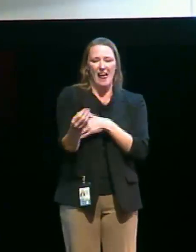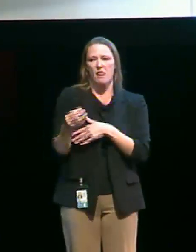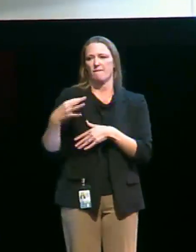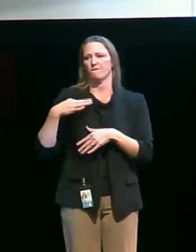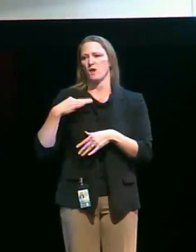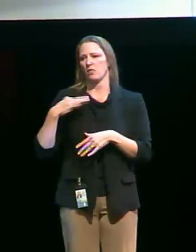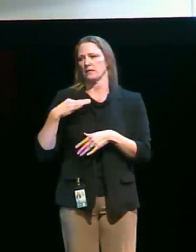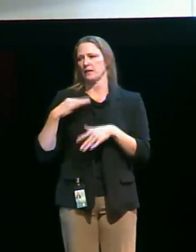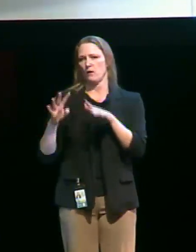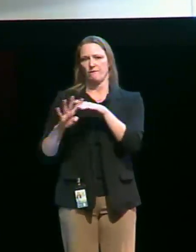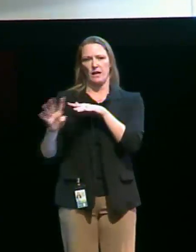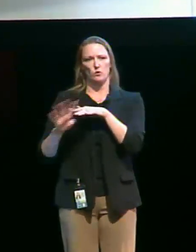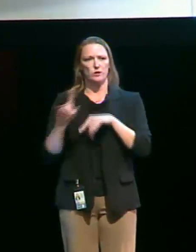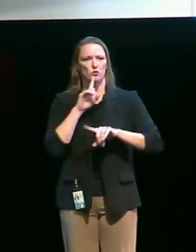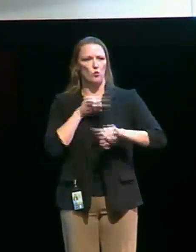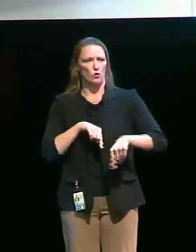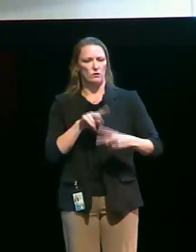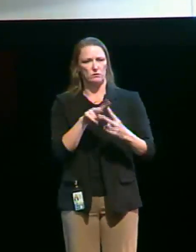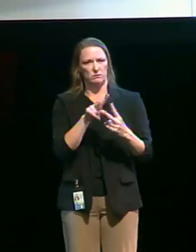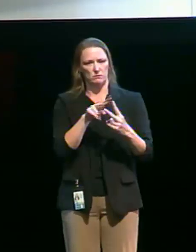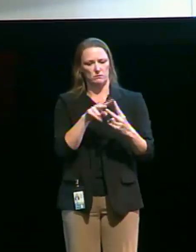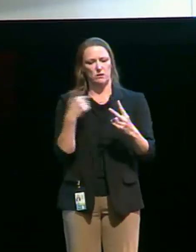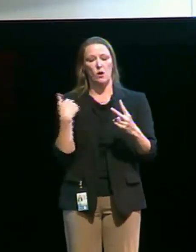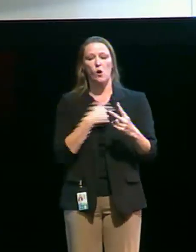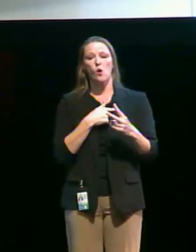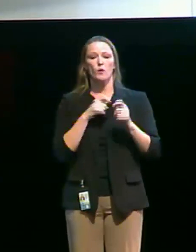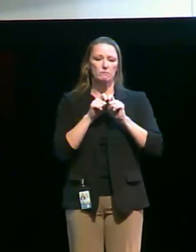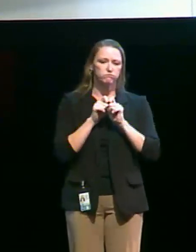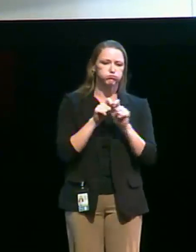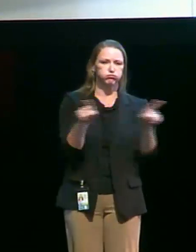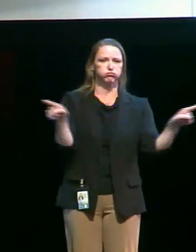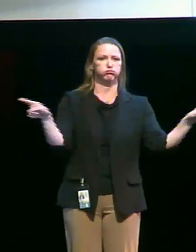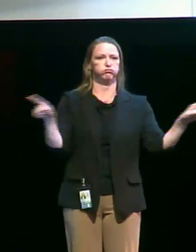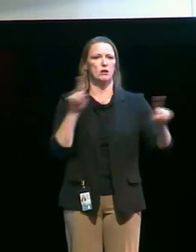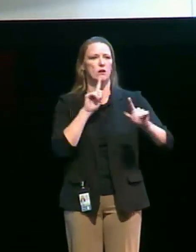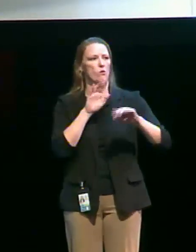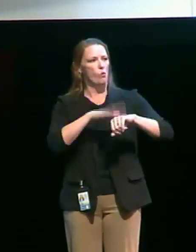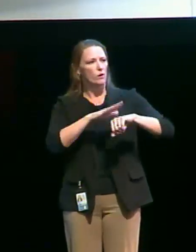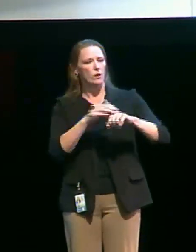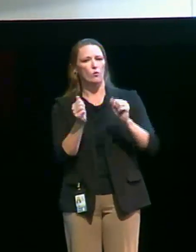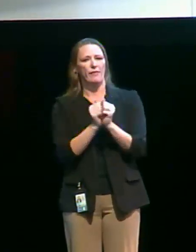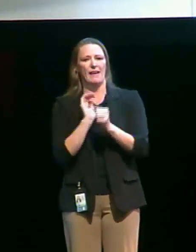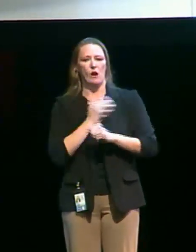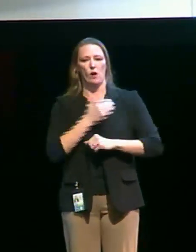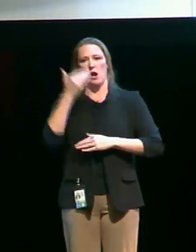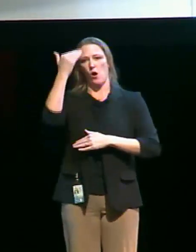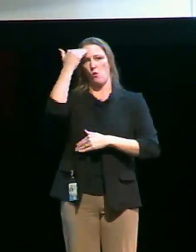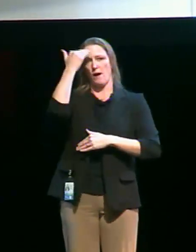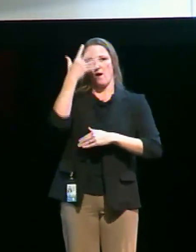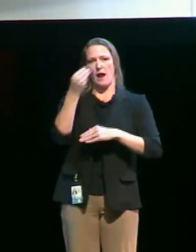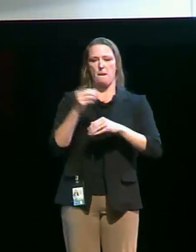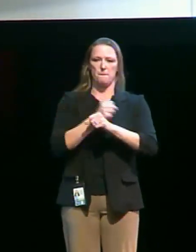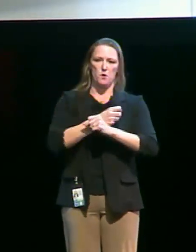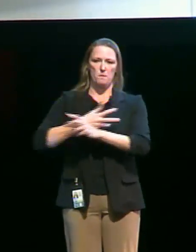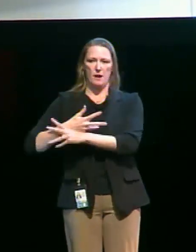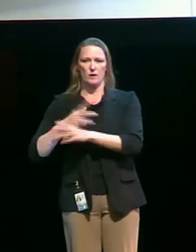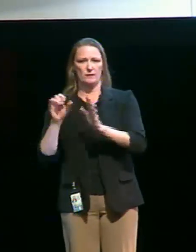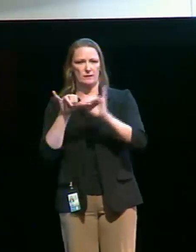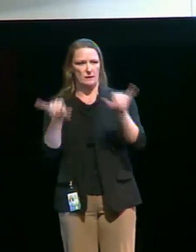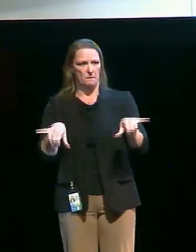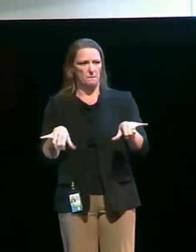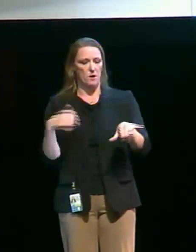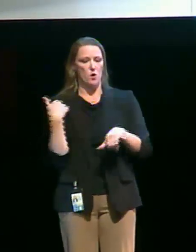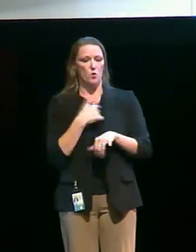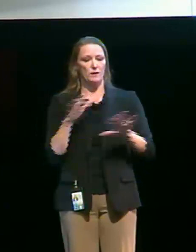order. We issued this warning via our Aware and Prepare alerting system, and we did it from Gaviota